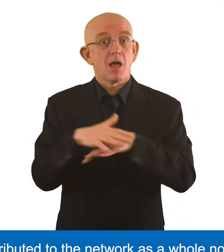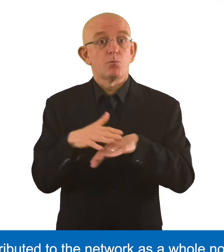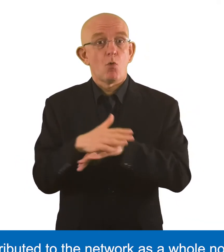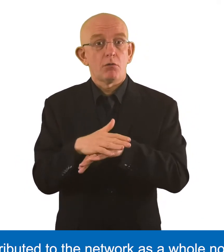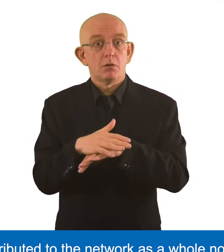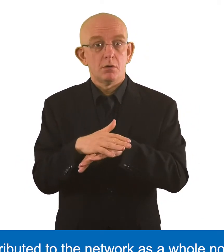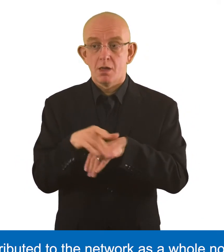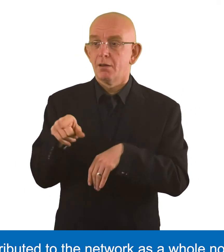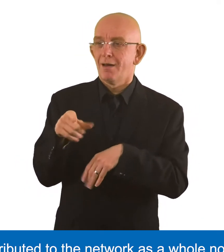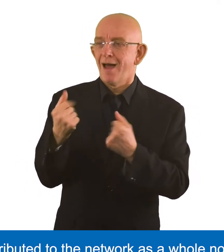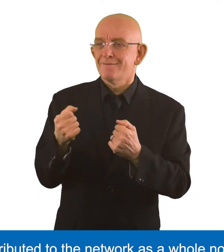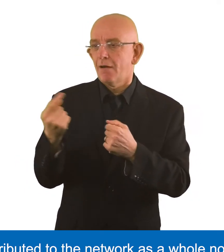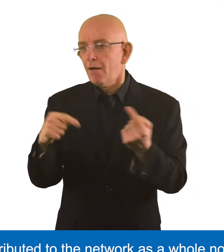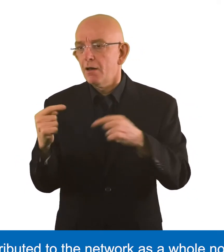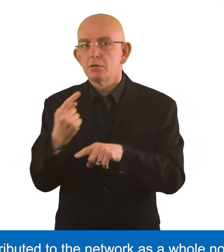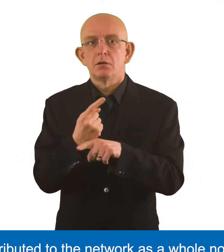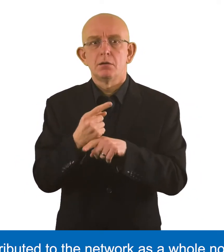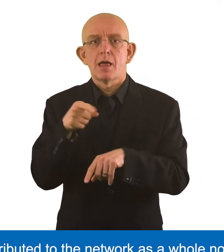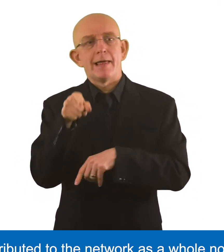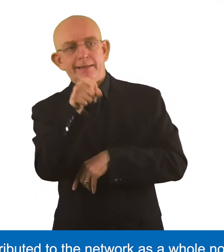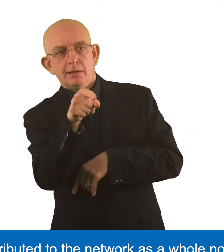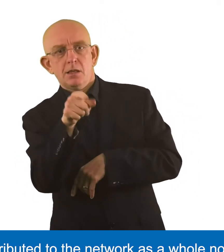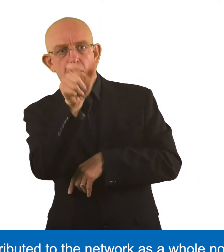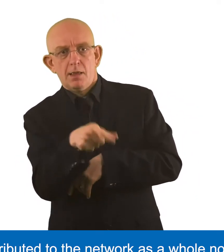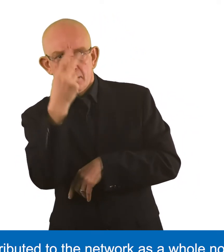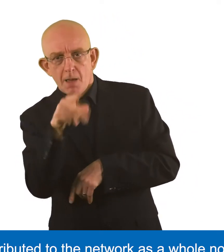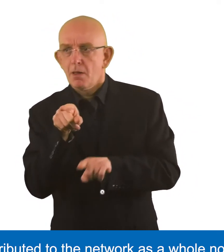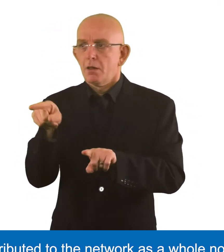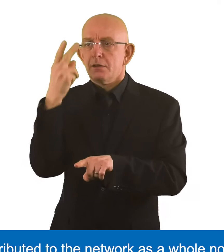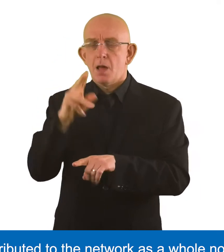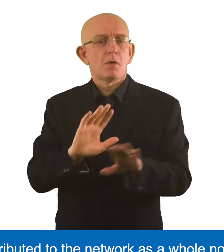Comments will be attributed to the network as a whole, not to an individual.